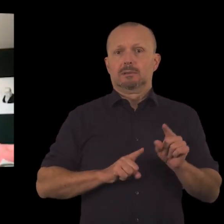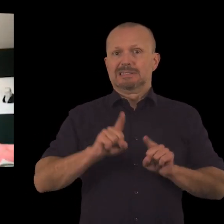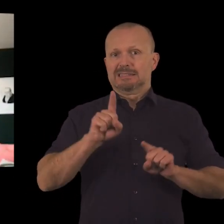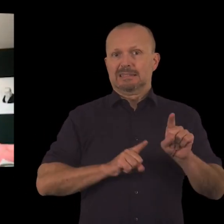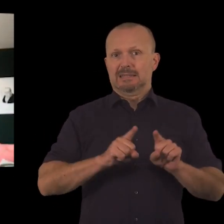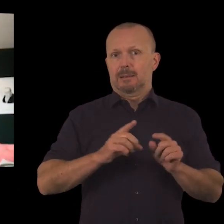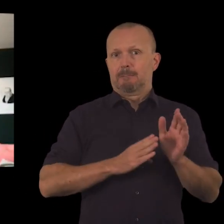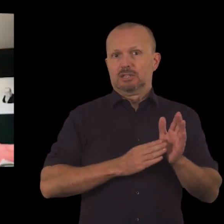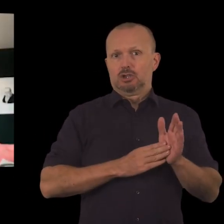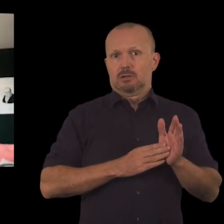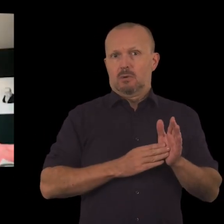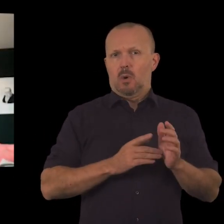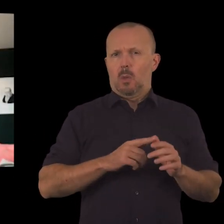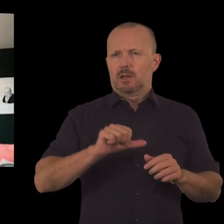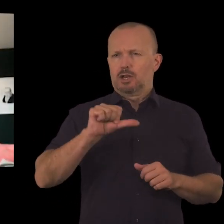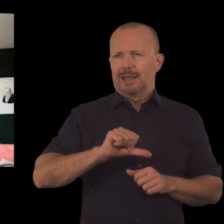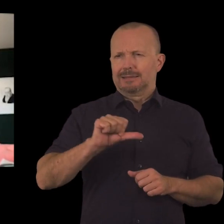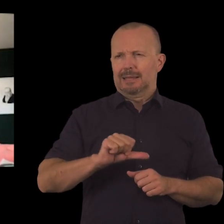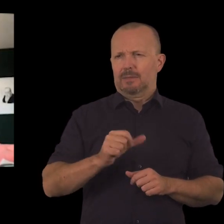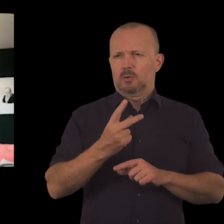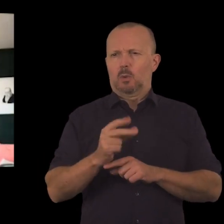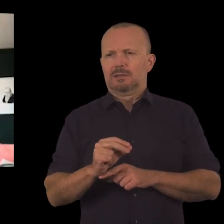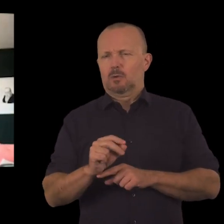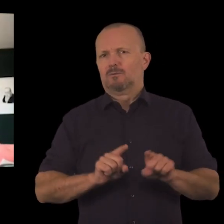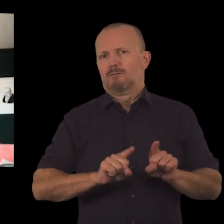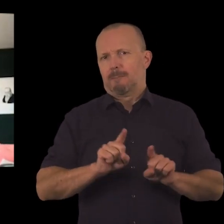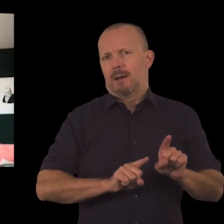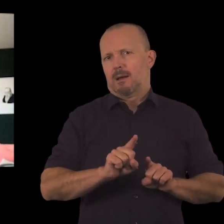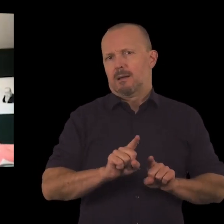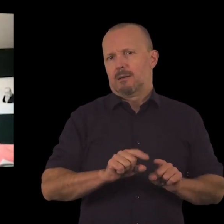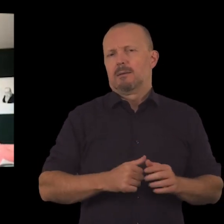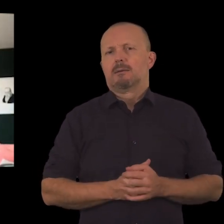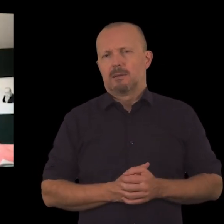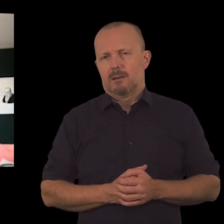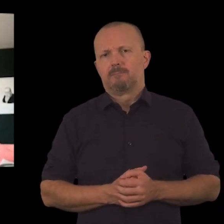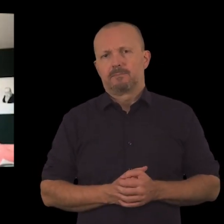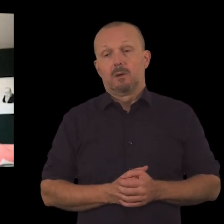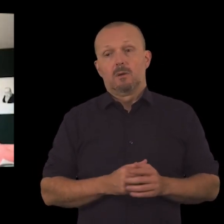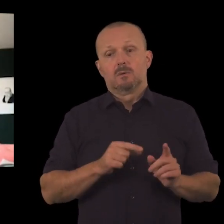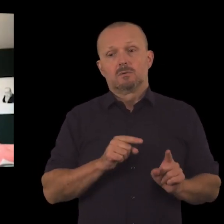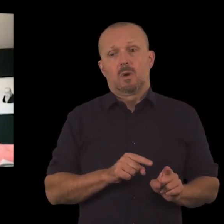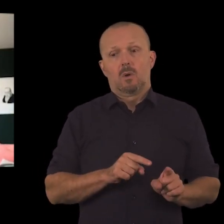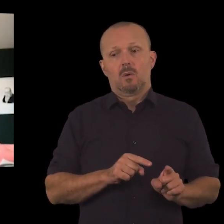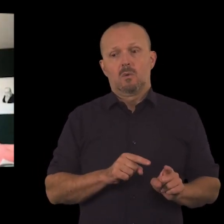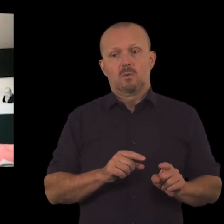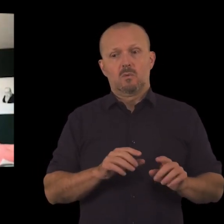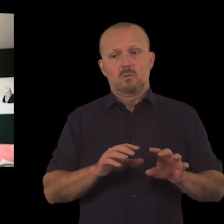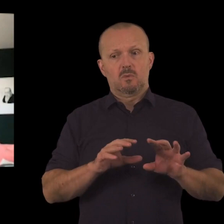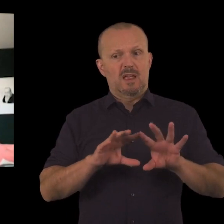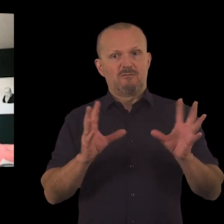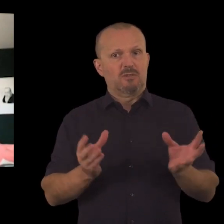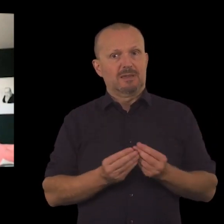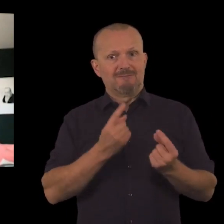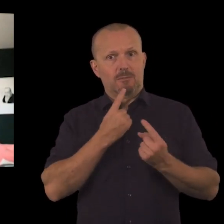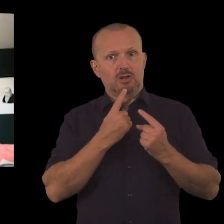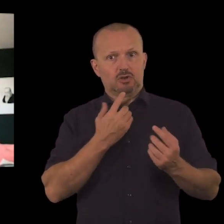City Mission on the 19th and 20th of November. Yeah. It's all